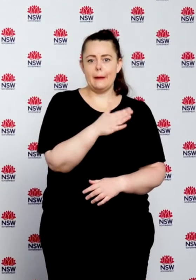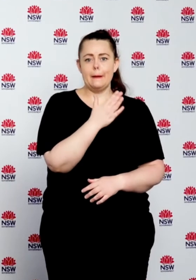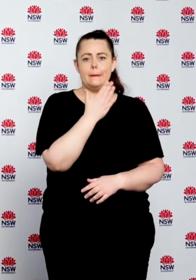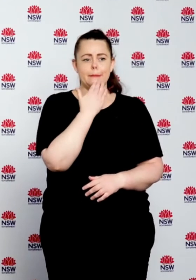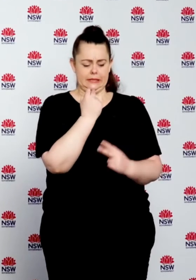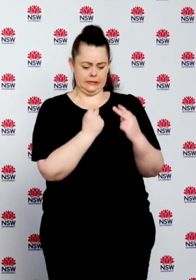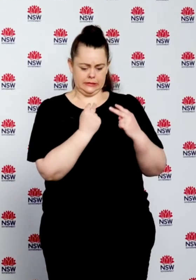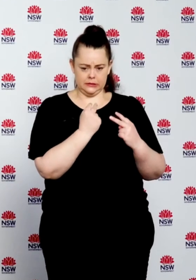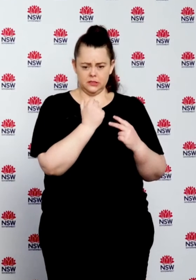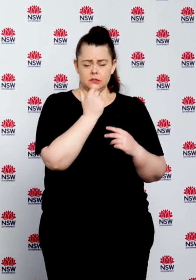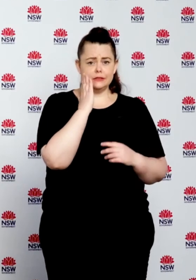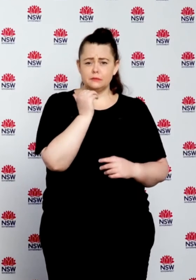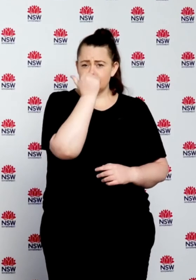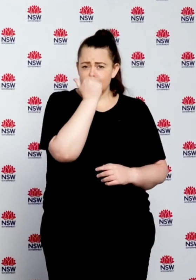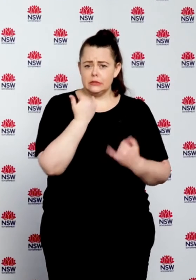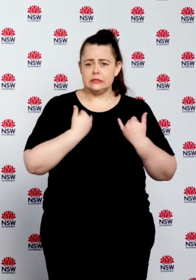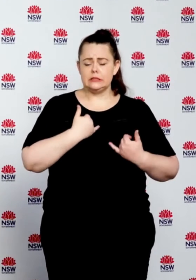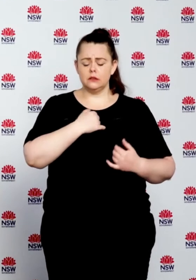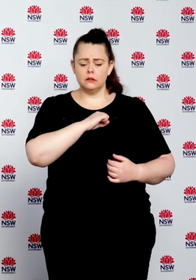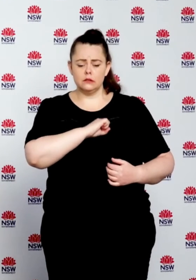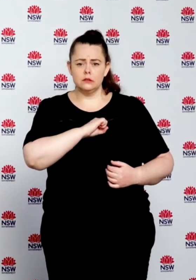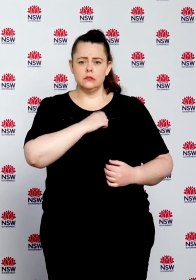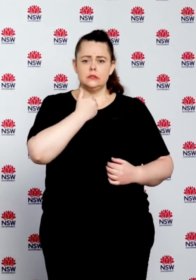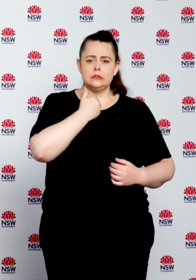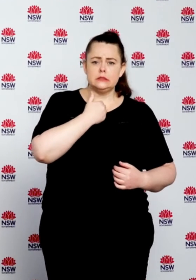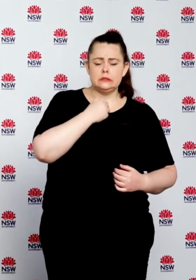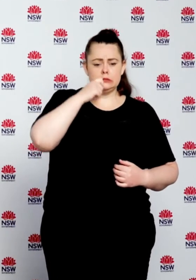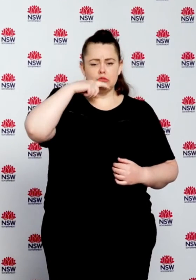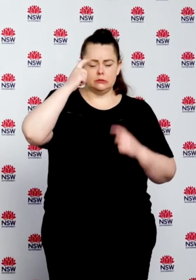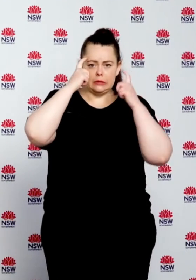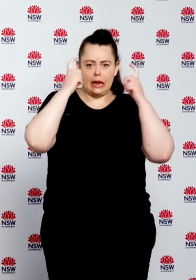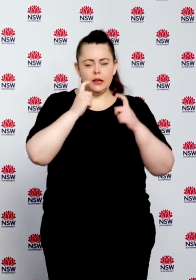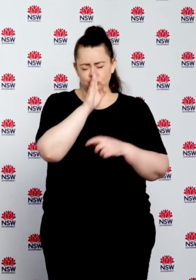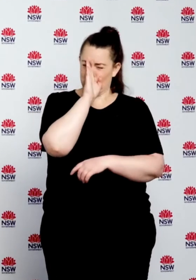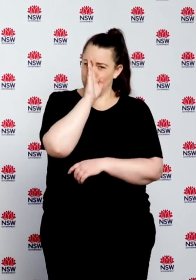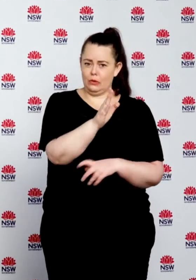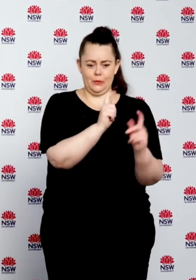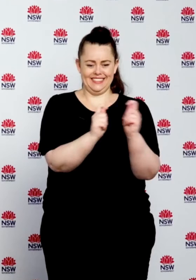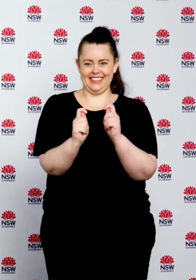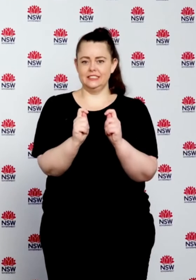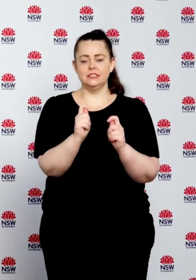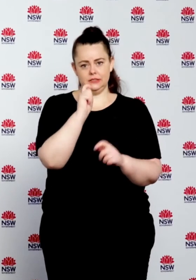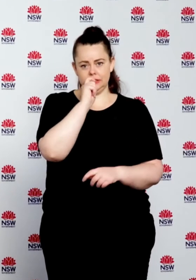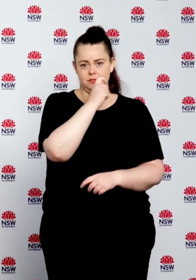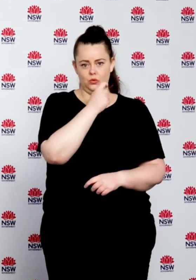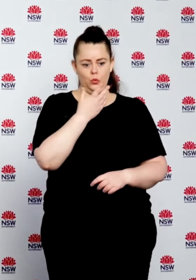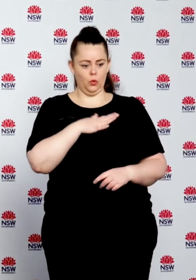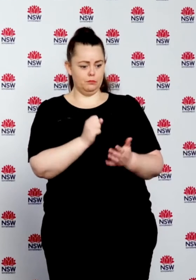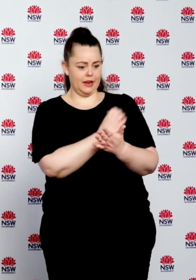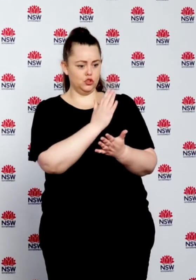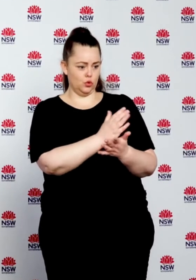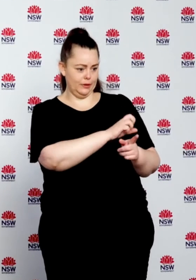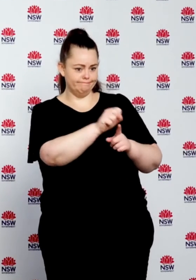even the mildest of symptoms. It's important we, again, make sure that we're finding any cases in Lithgow and surrounding communities.